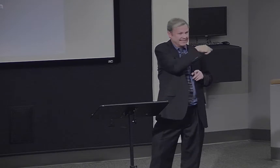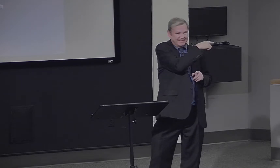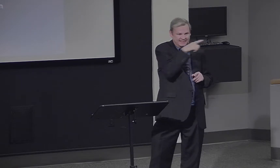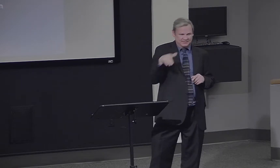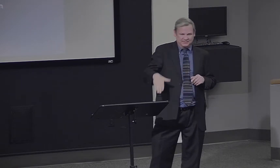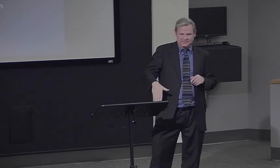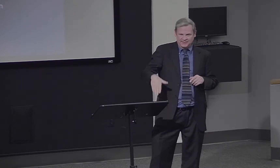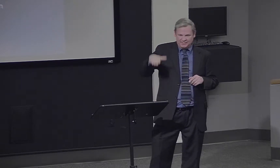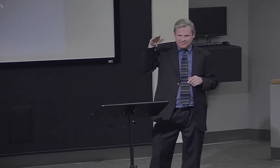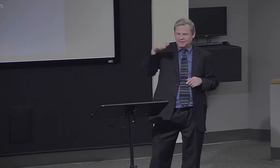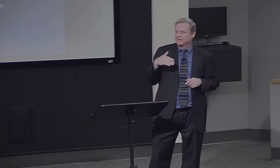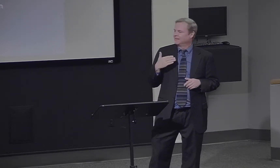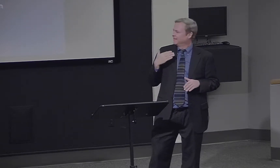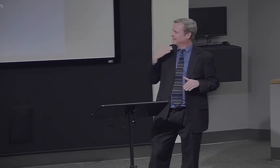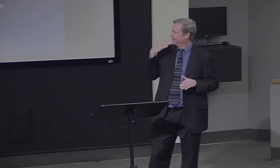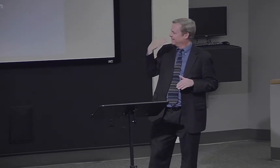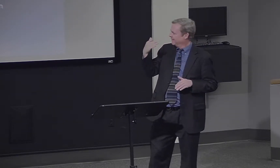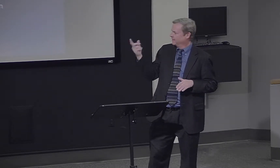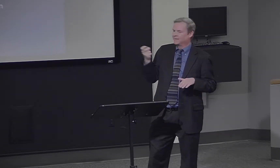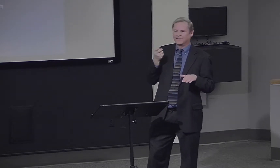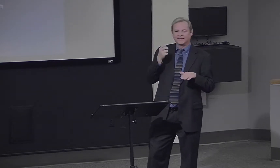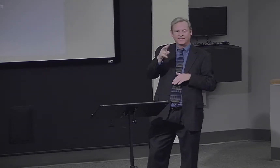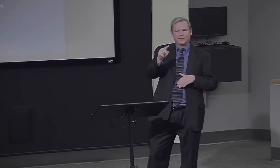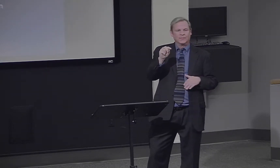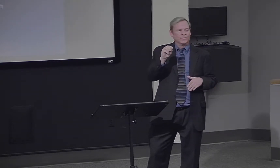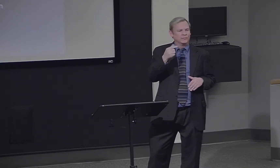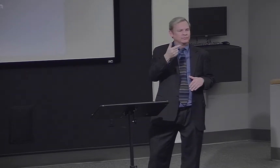which is a city not far away from DC.